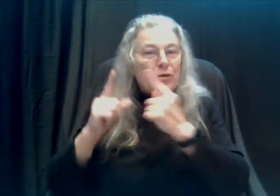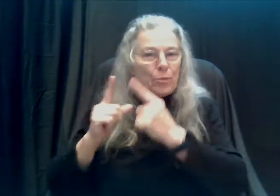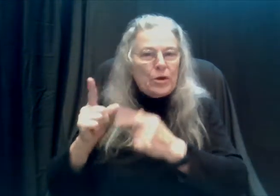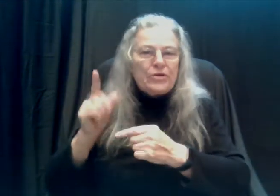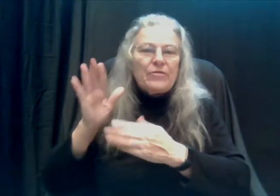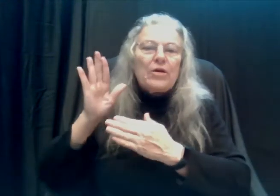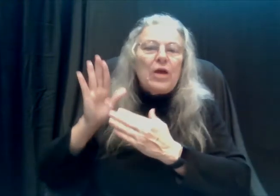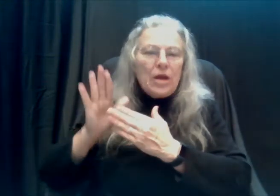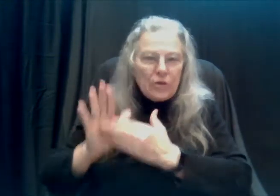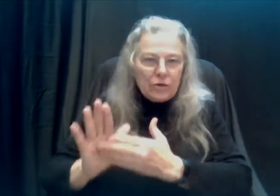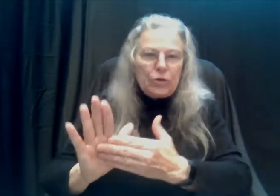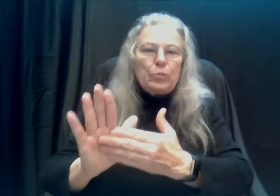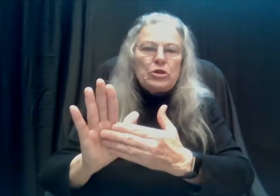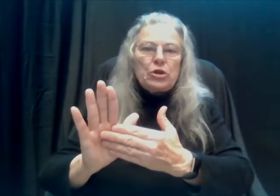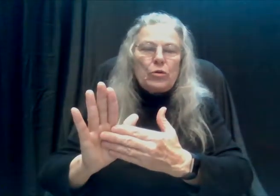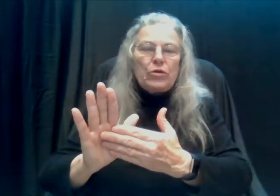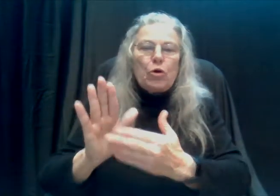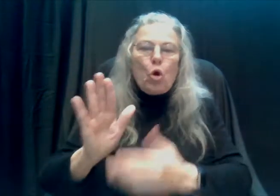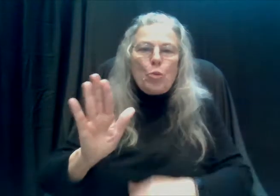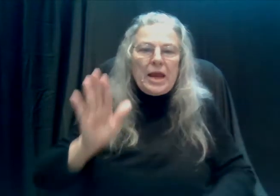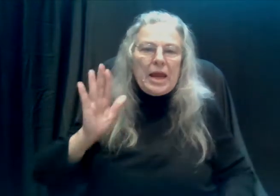pointer finger. You push it with your open hand.